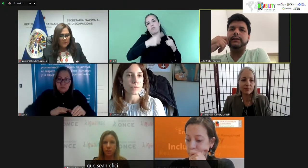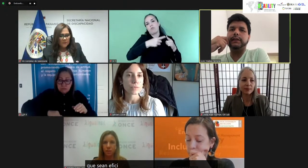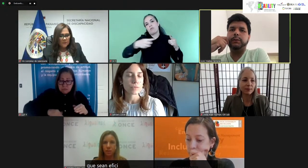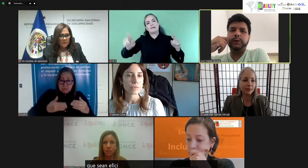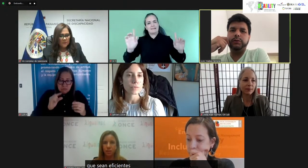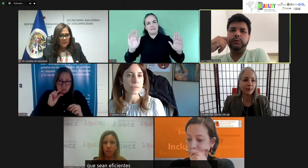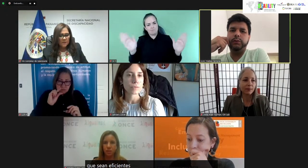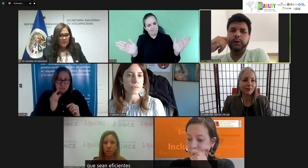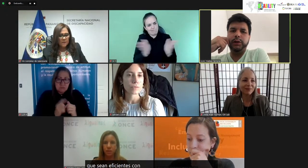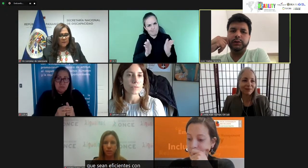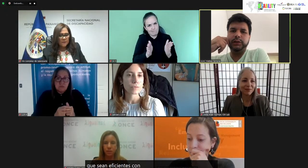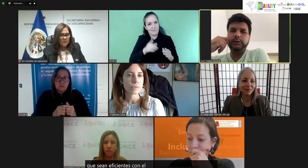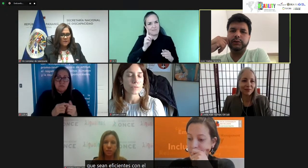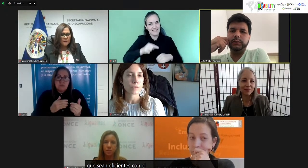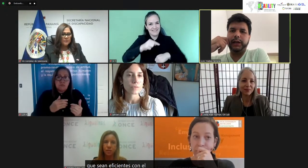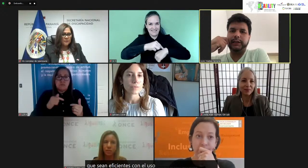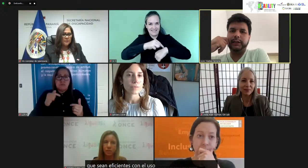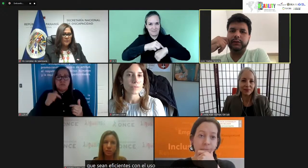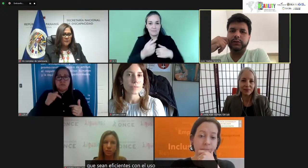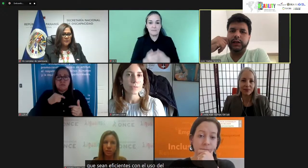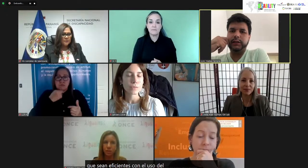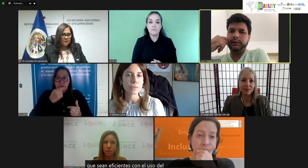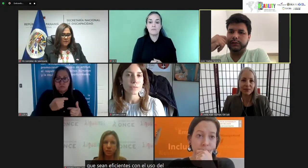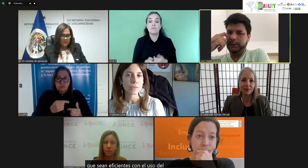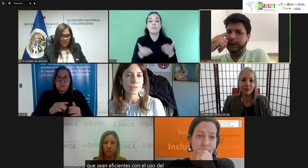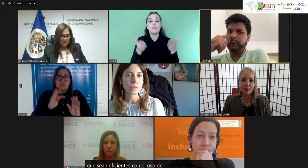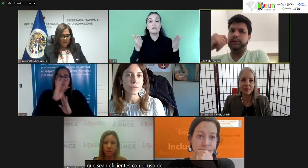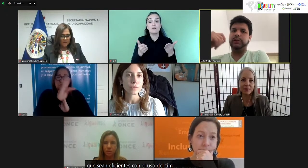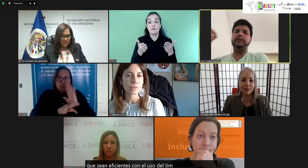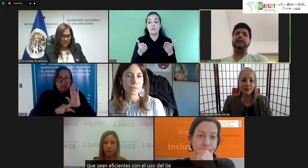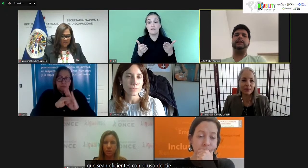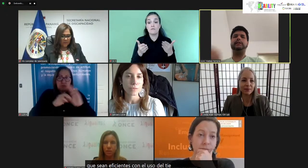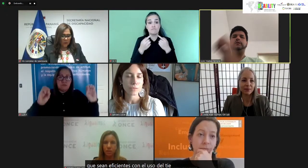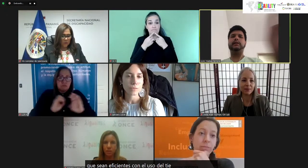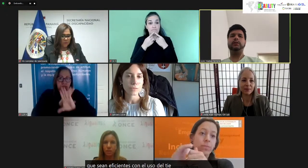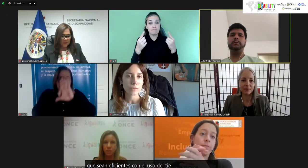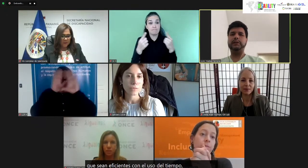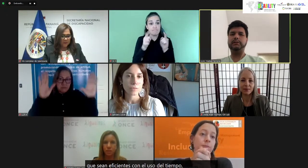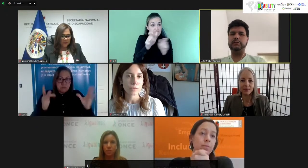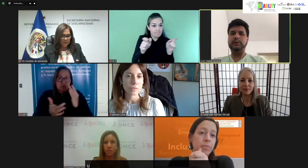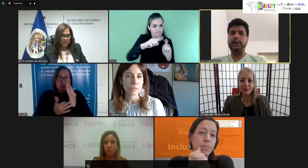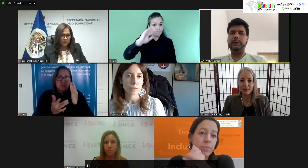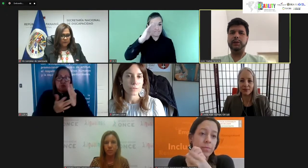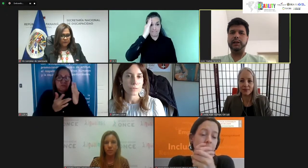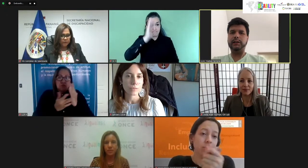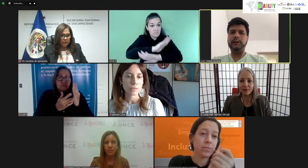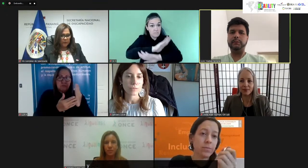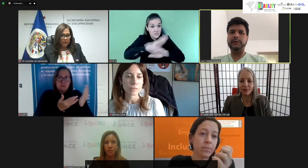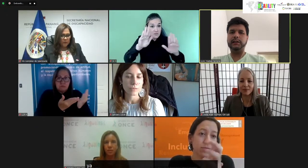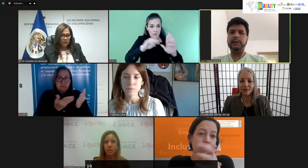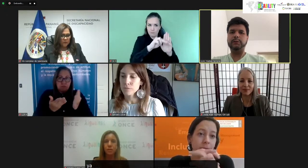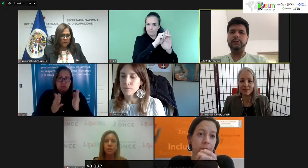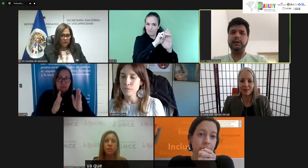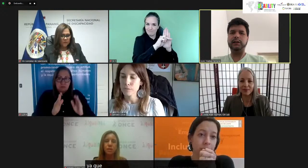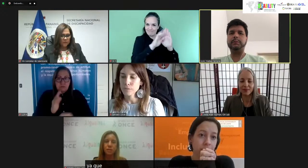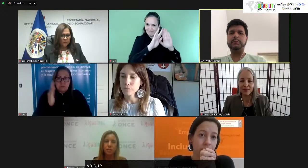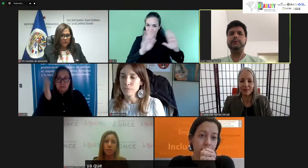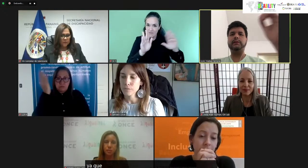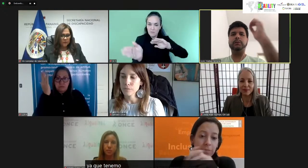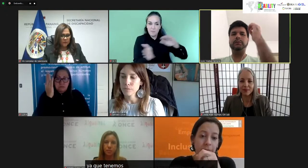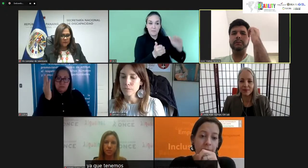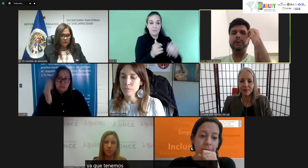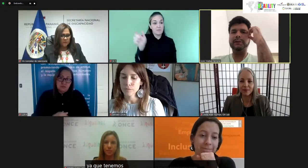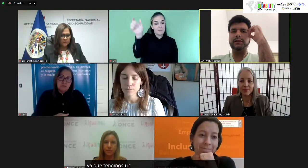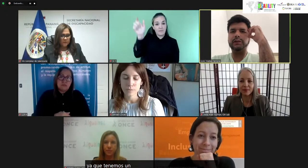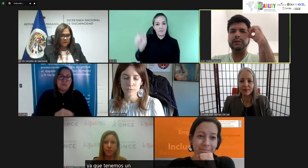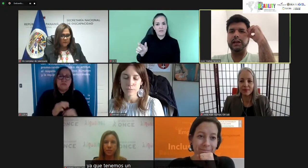bit delayed so once this has been said so that everyone knows about the technical aspects i give the